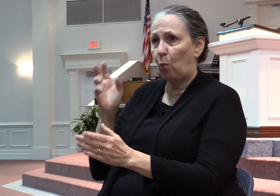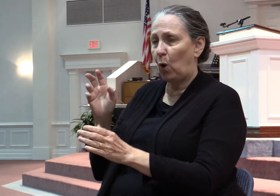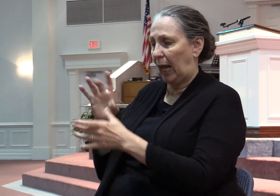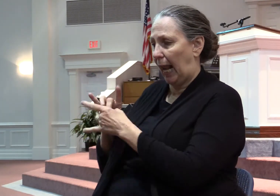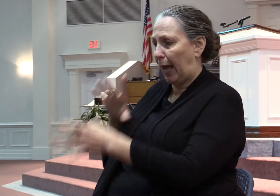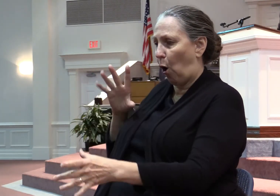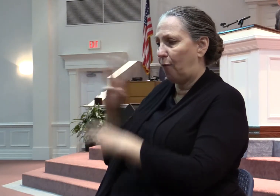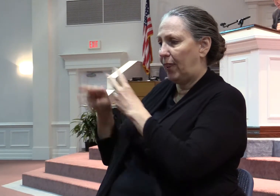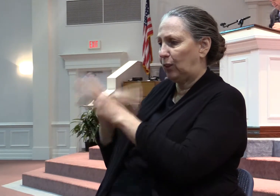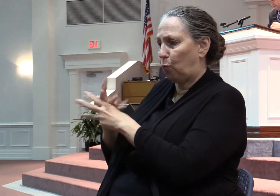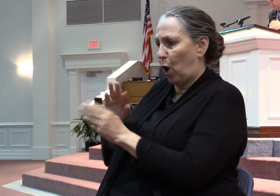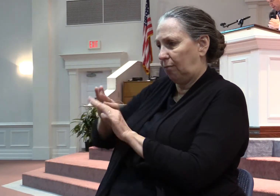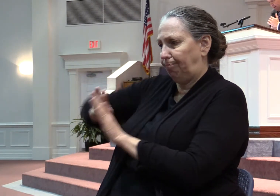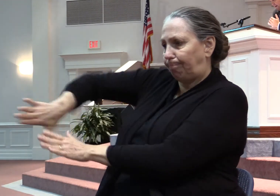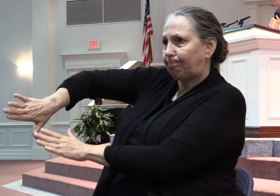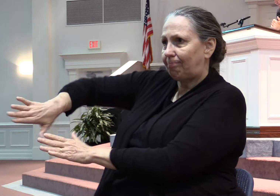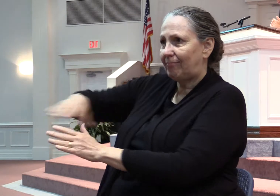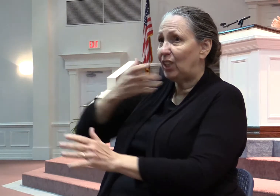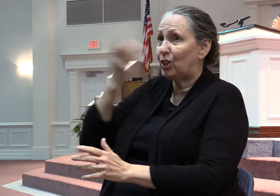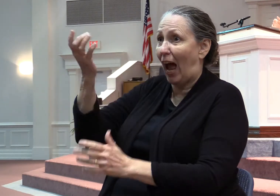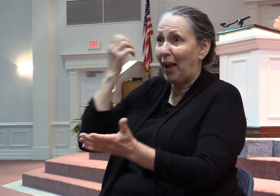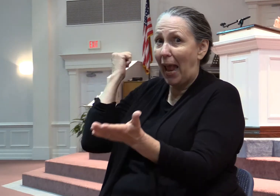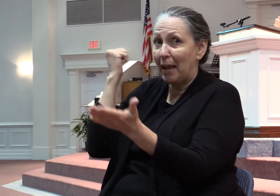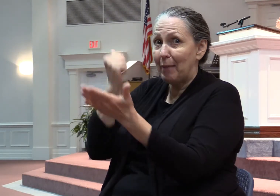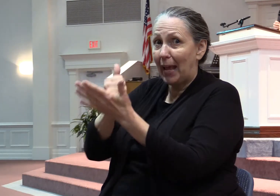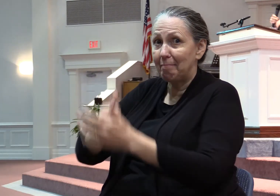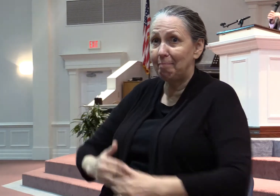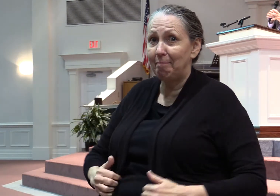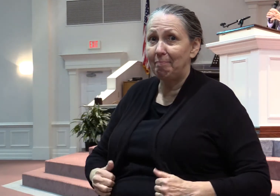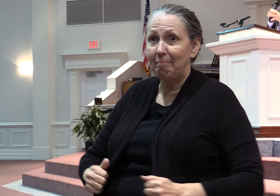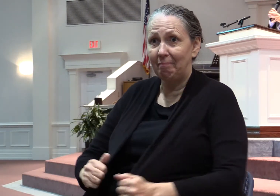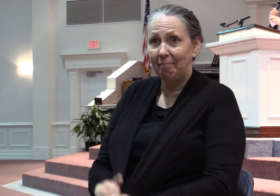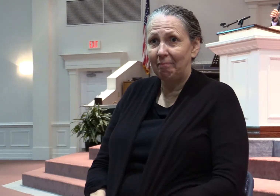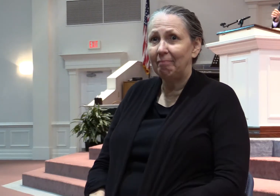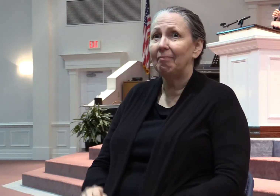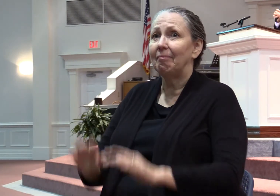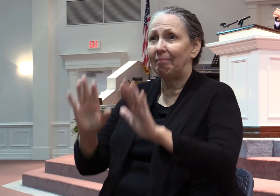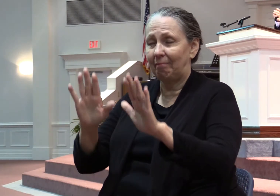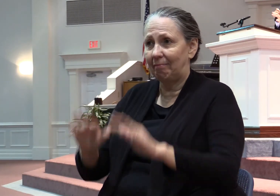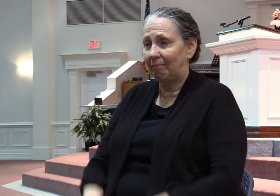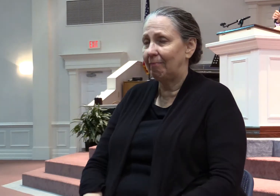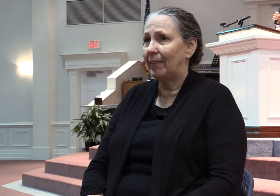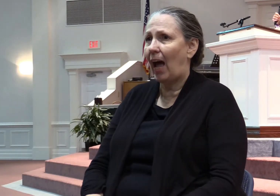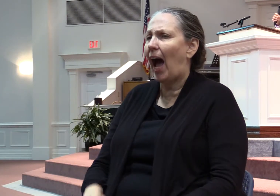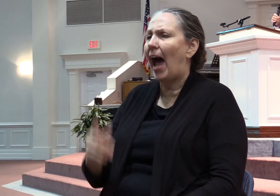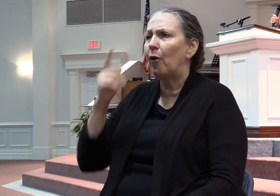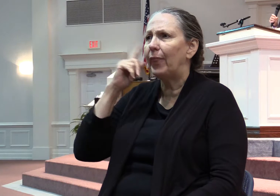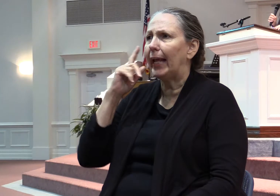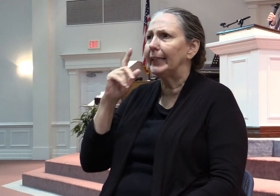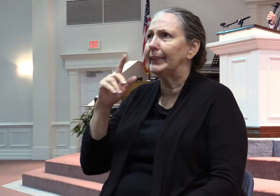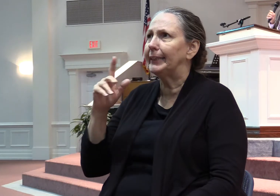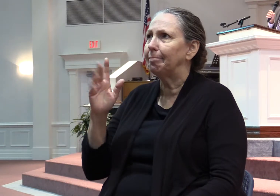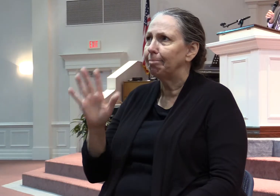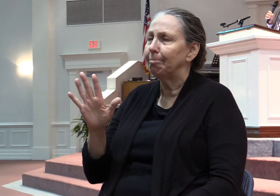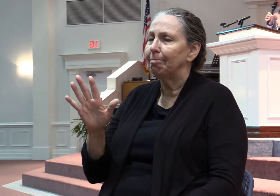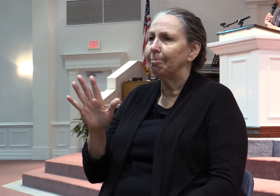place. Somebody shout amen. Amen. Now, amen. You look at this. I don't think this is a far stretch.